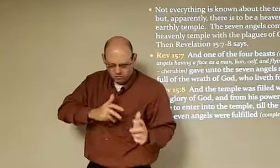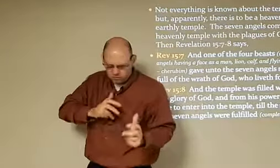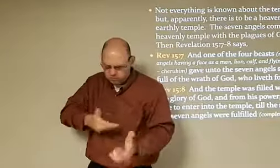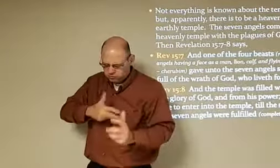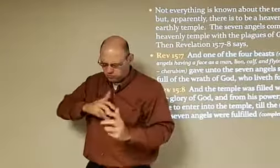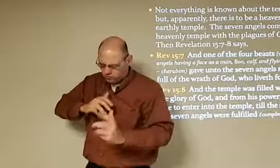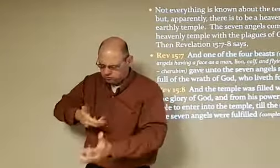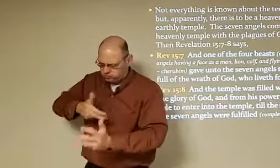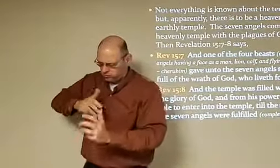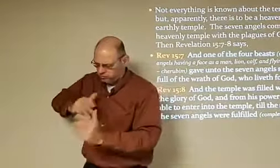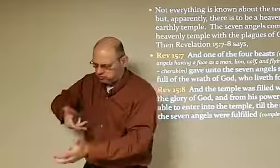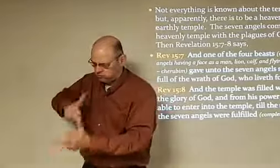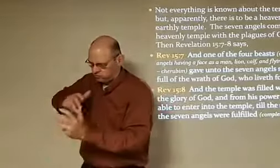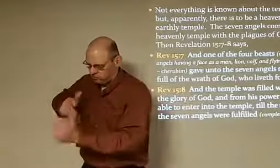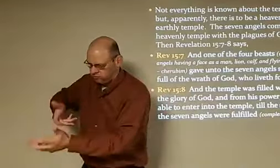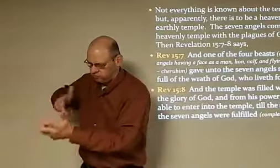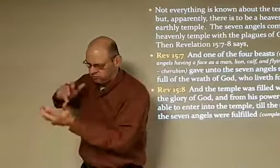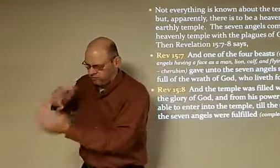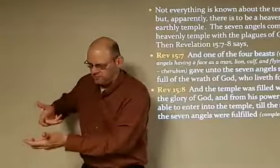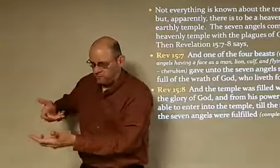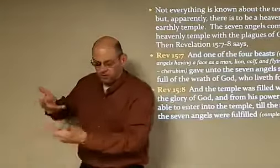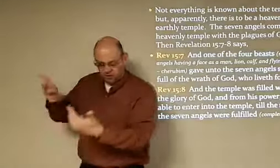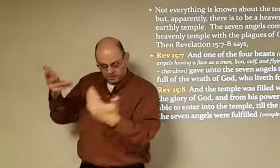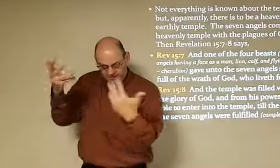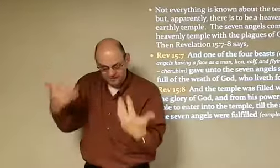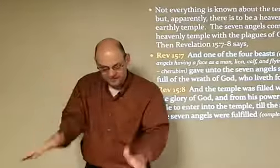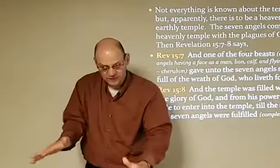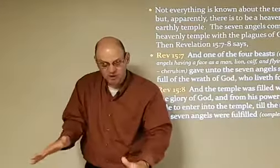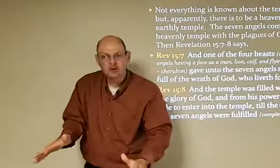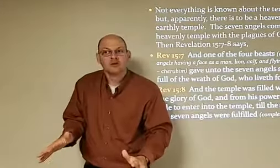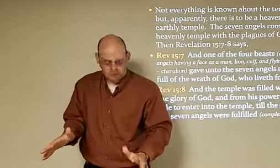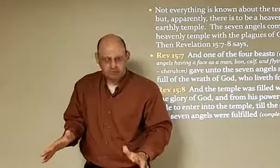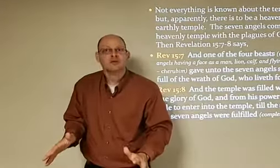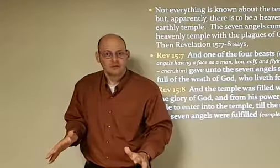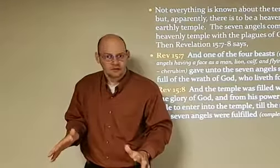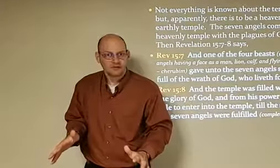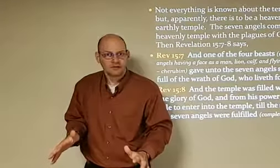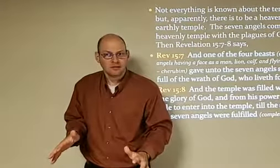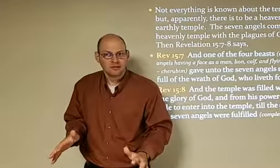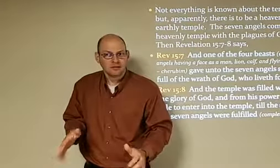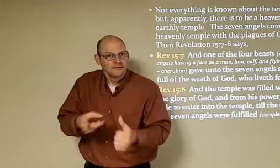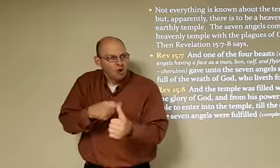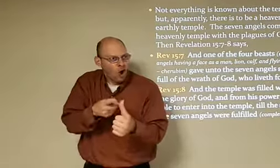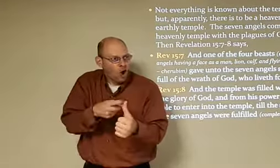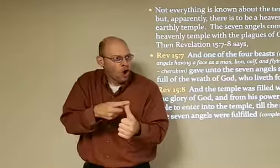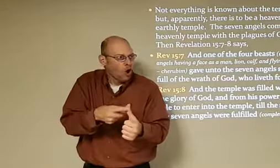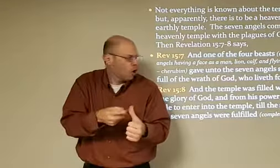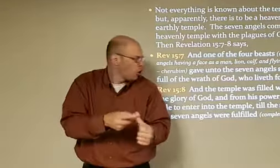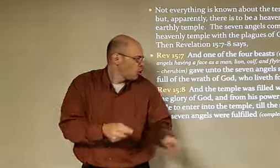finish with the pouring out of the vials. Once that's finished,